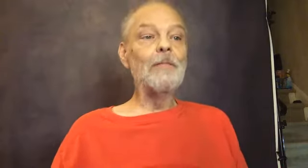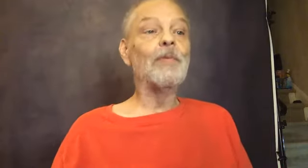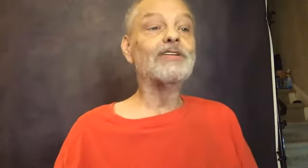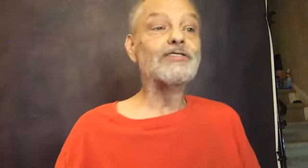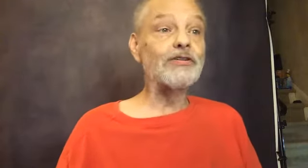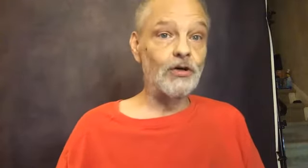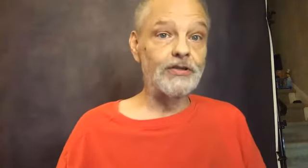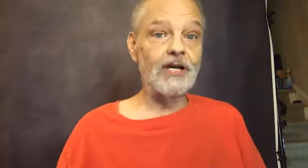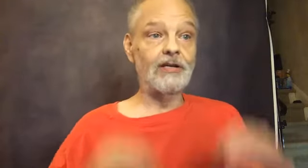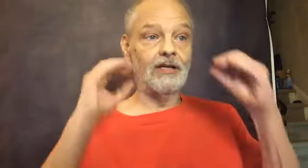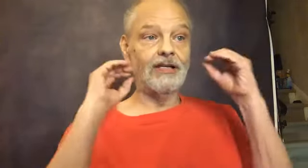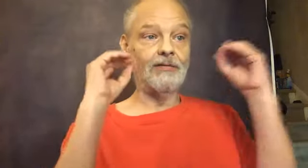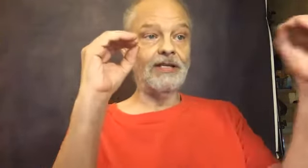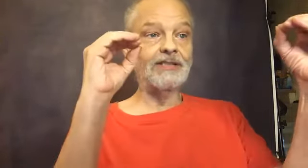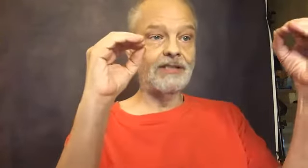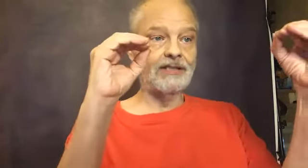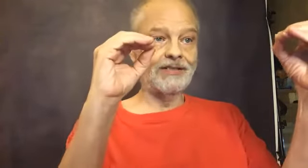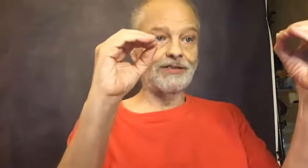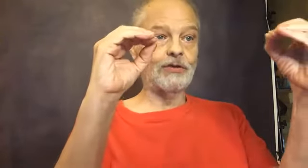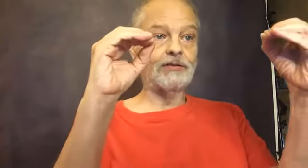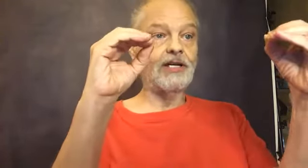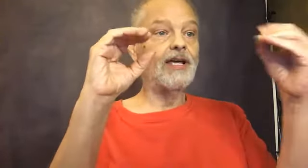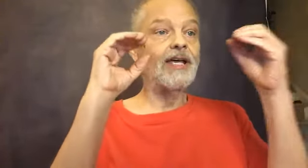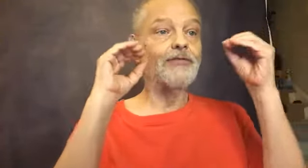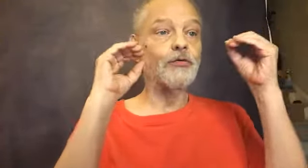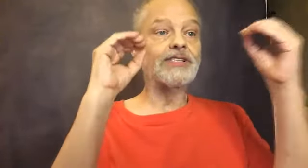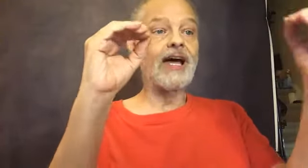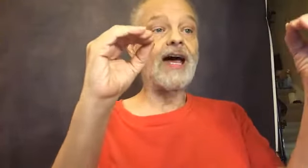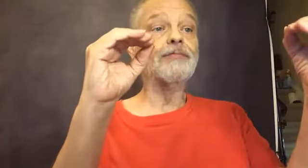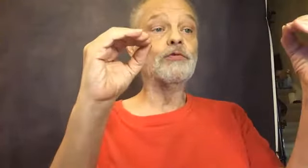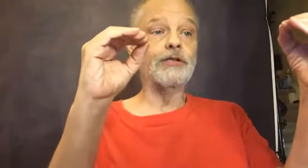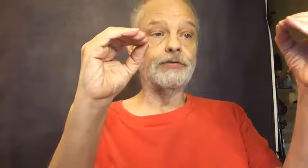But there's also the sign that means this one. If you were to say, I have no children,